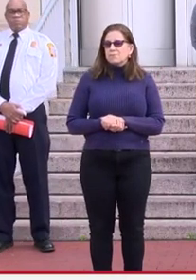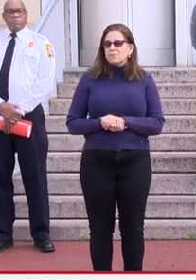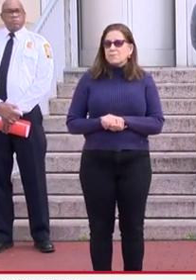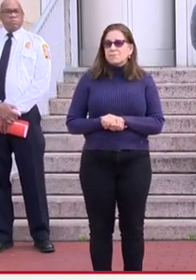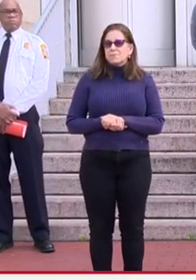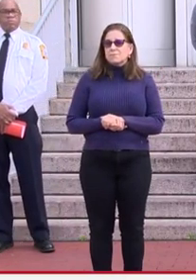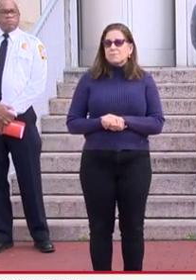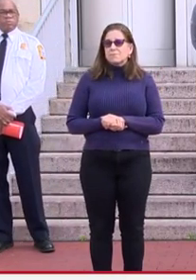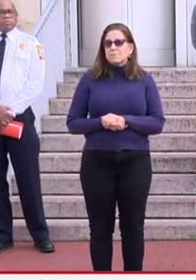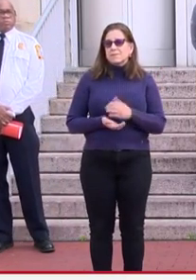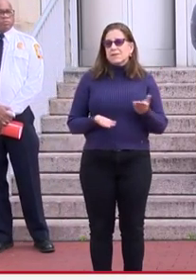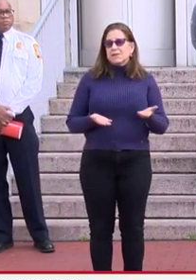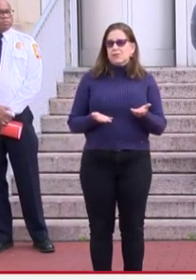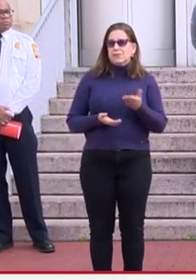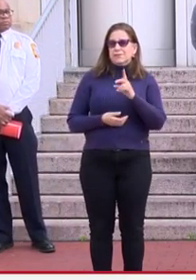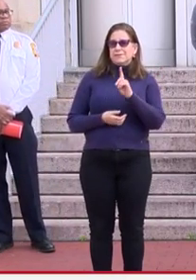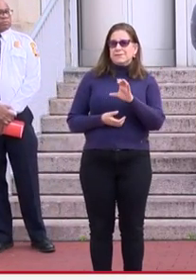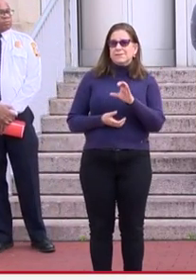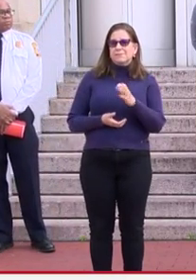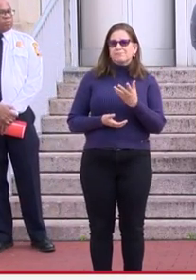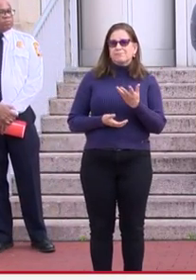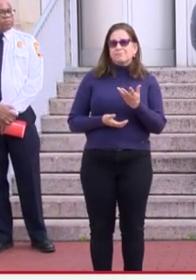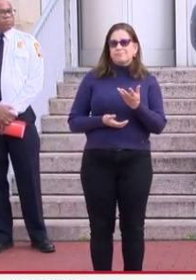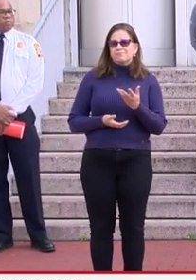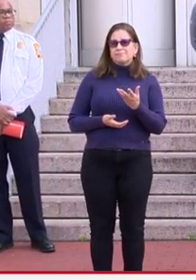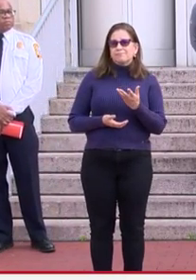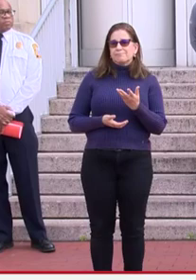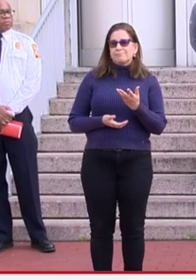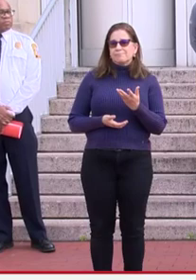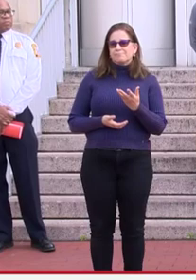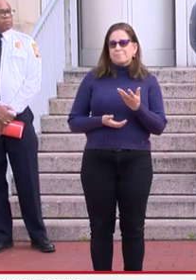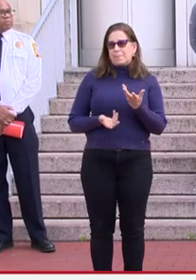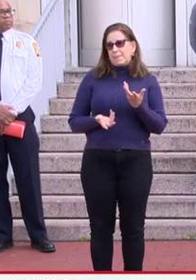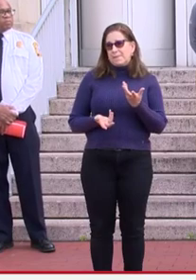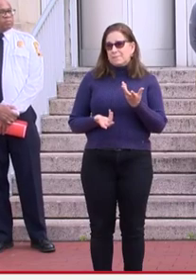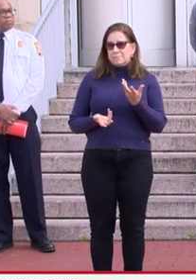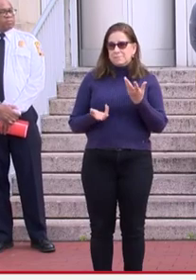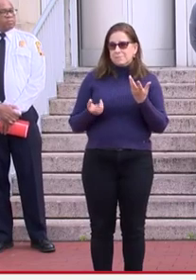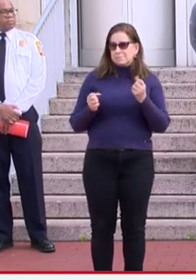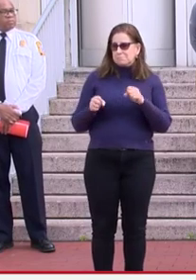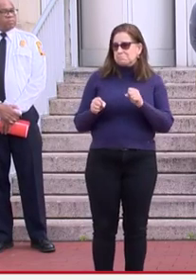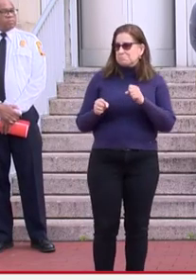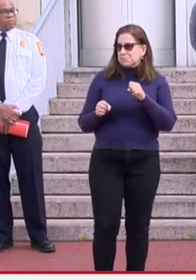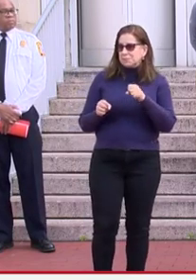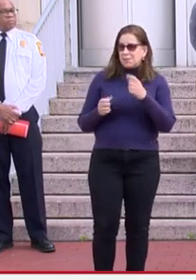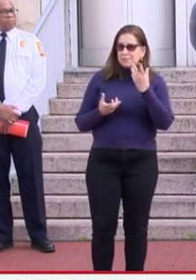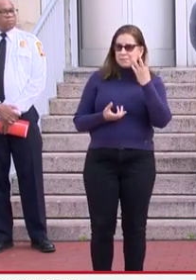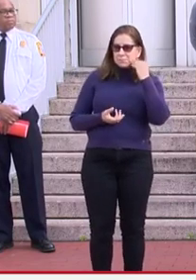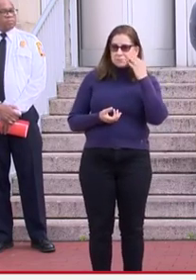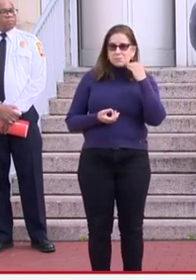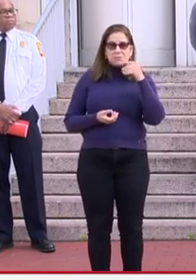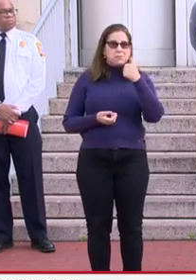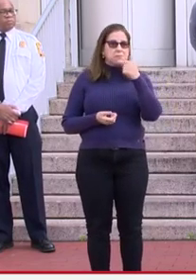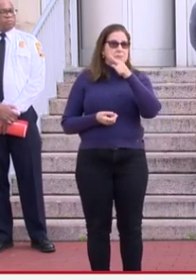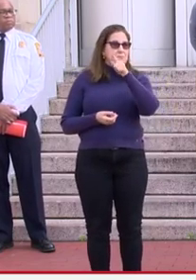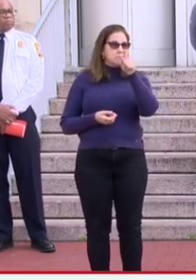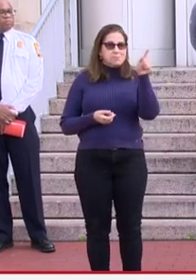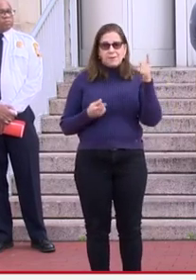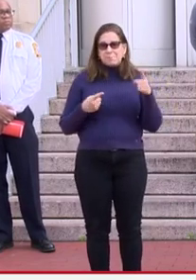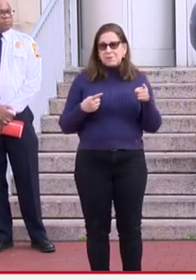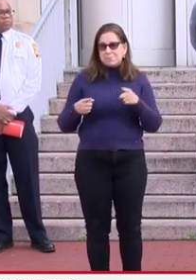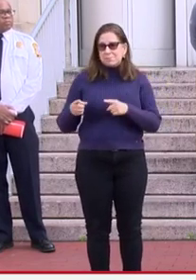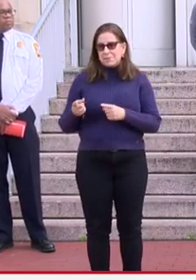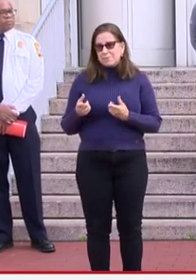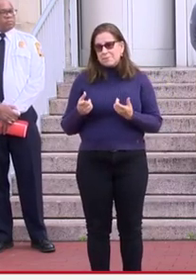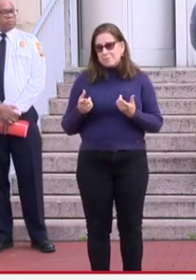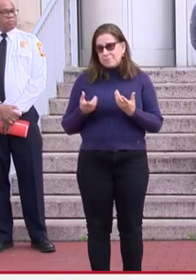of Columbia is not immune to any of those conversations. We wouldn't be any exception to what's happening against the national backdrop. What